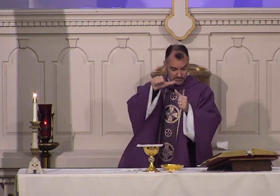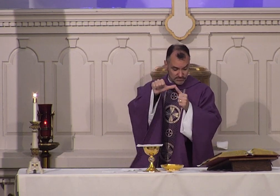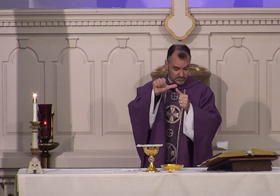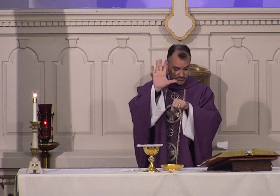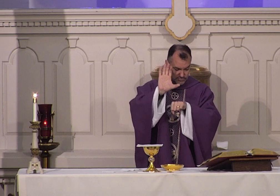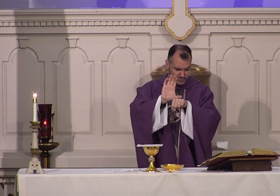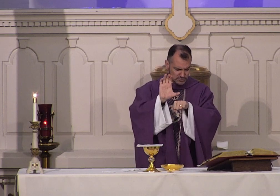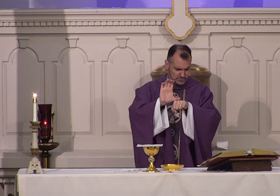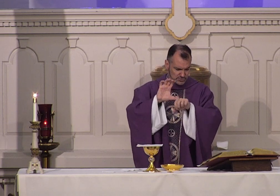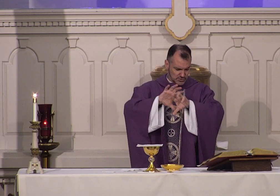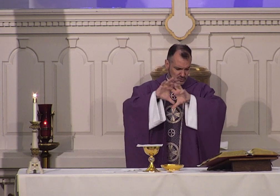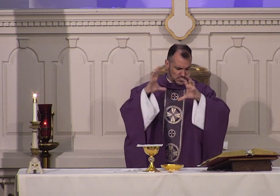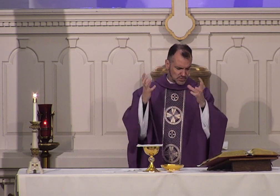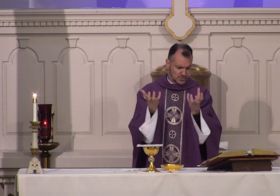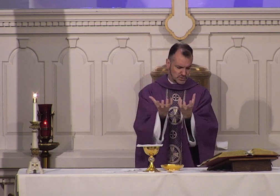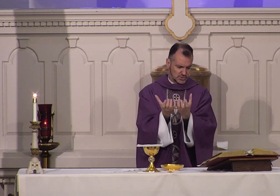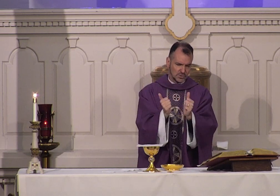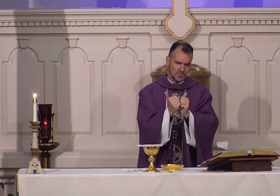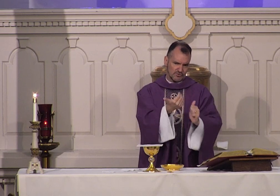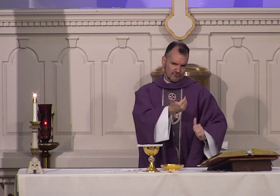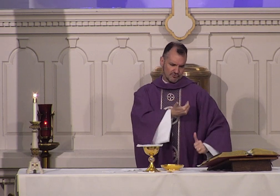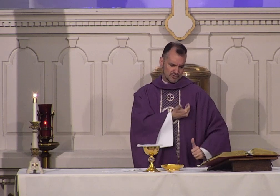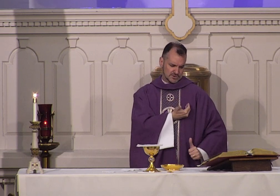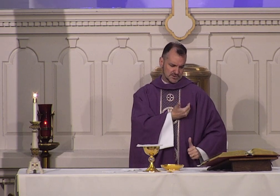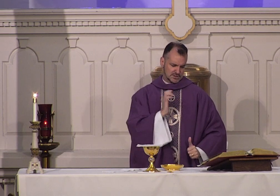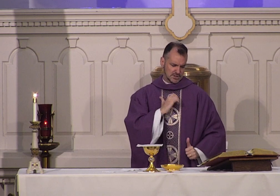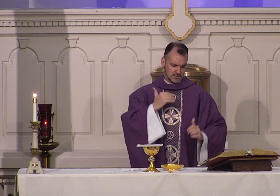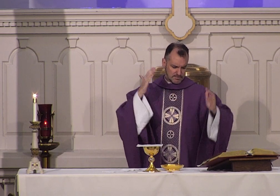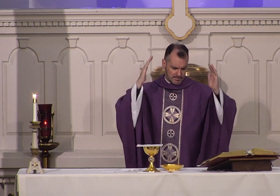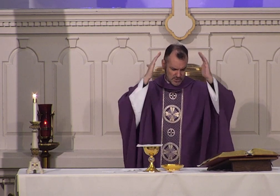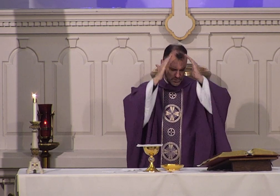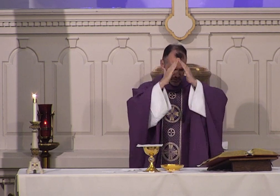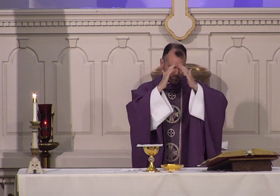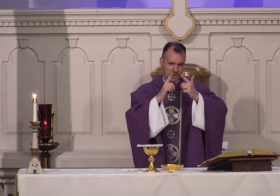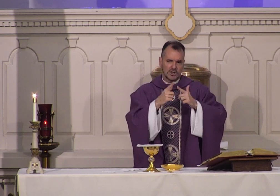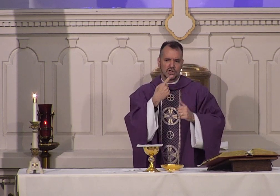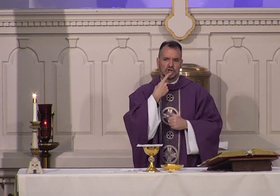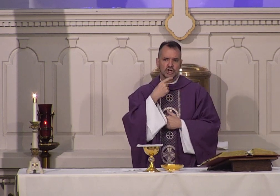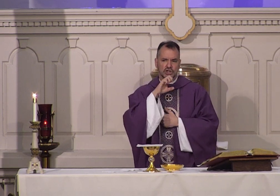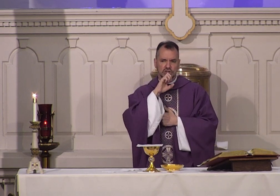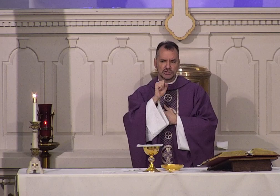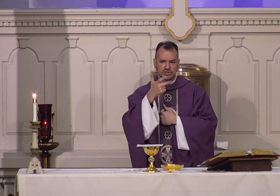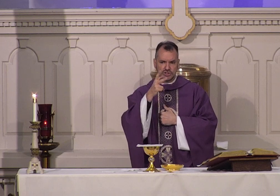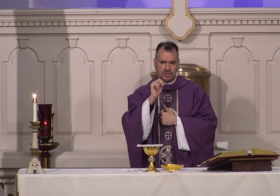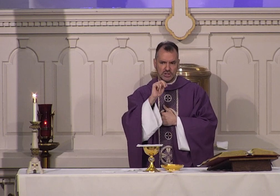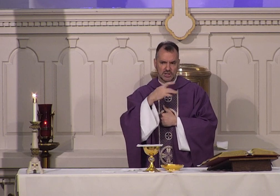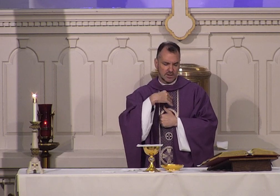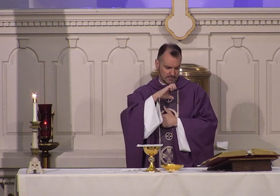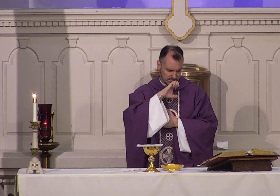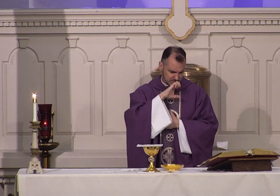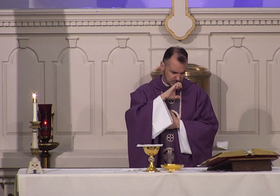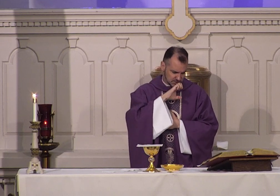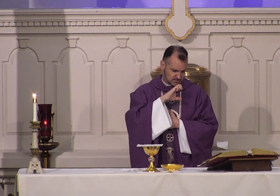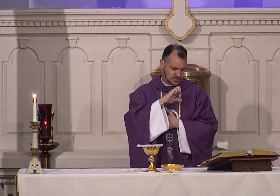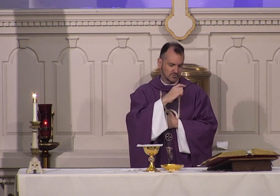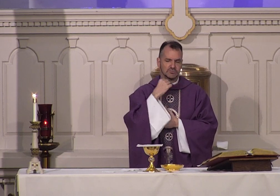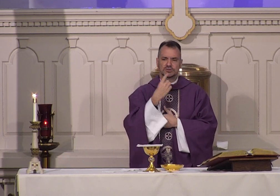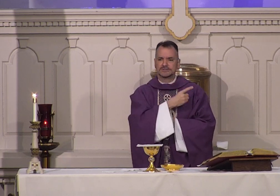Remember, Lord, your church spread throughout the world, and bring her to the fullness of charity, together with Francis, our